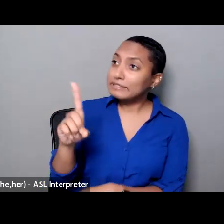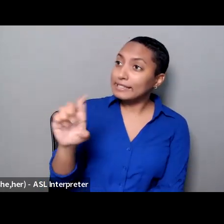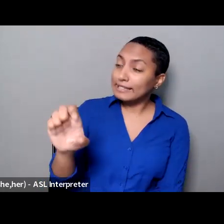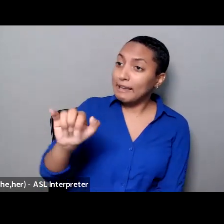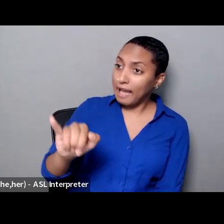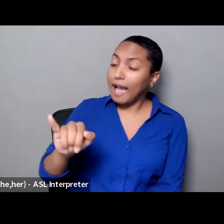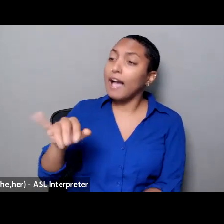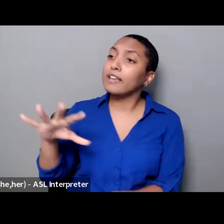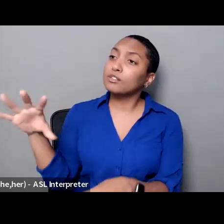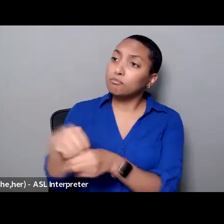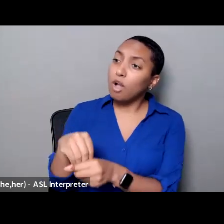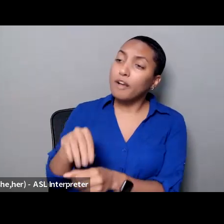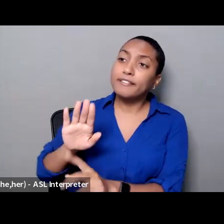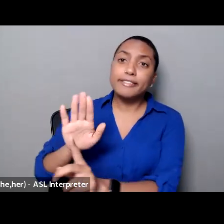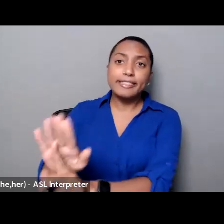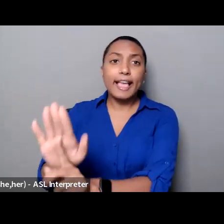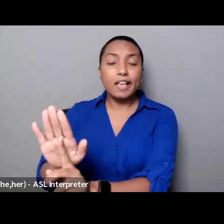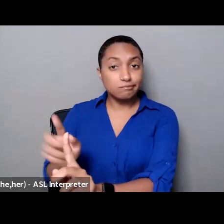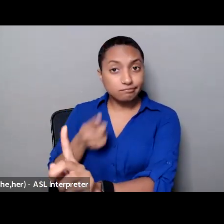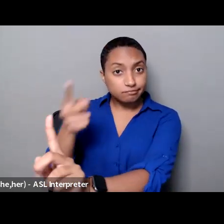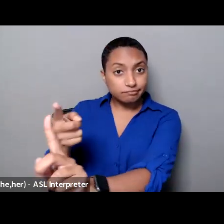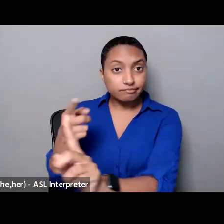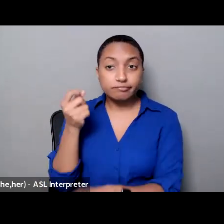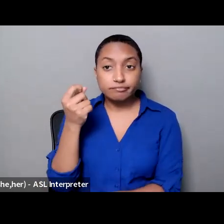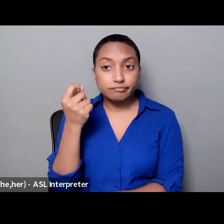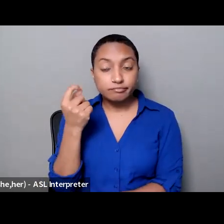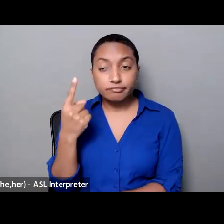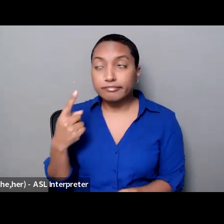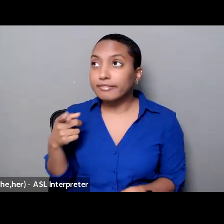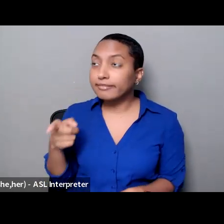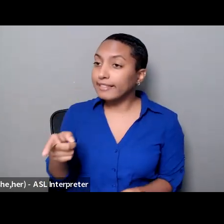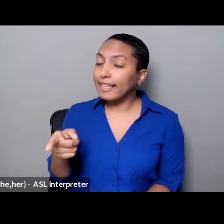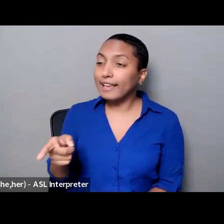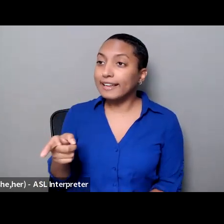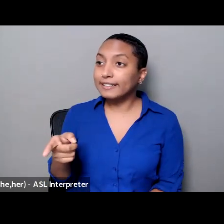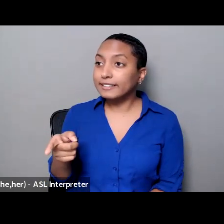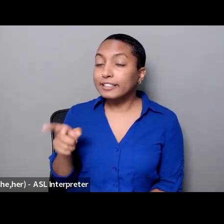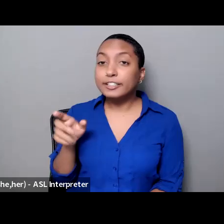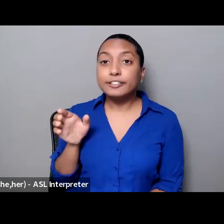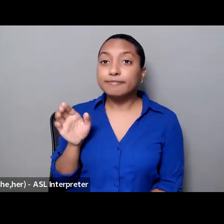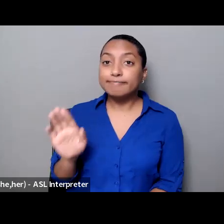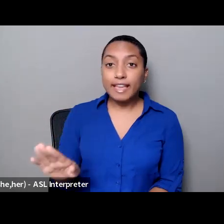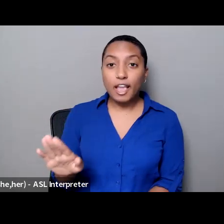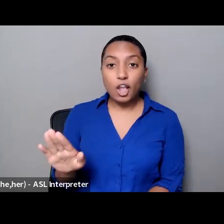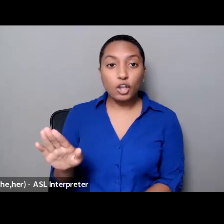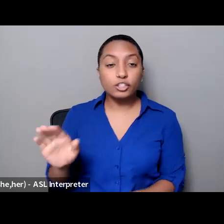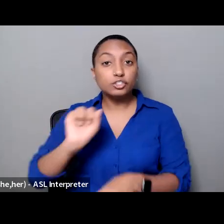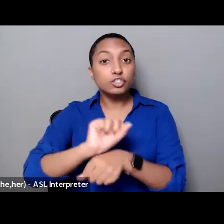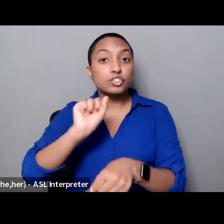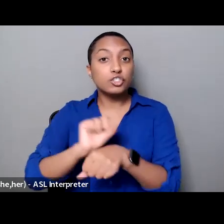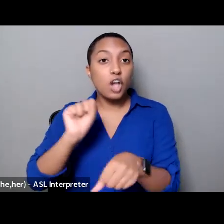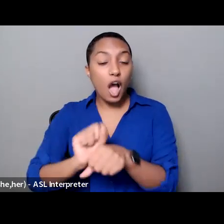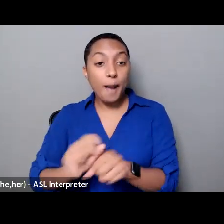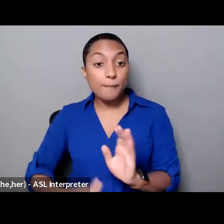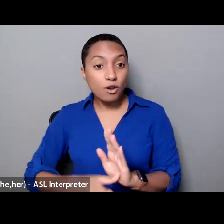responsibility, but they're not accountable for that. They're not really, their job performance does not count that. So they're doing it as